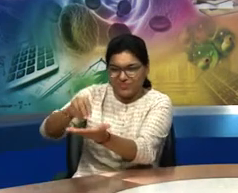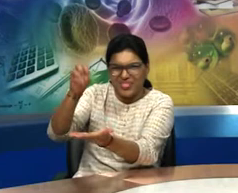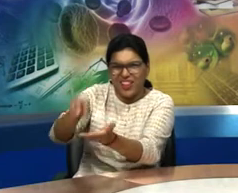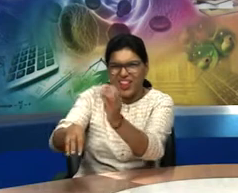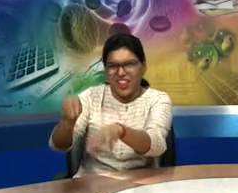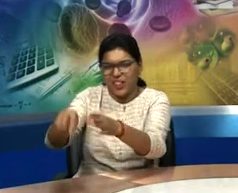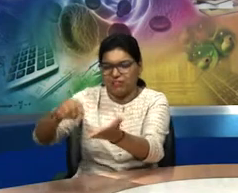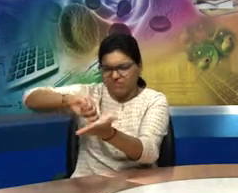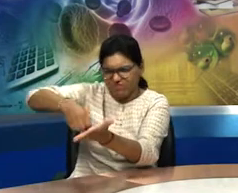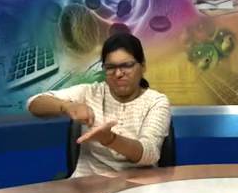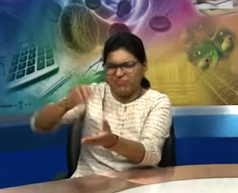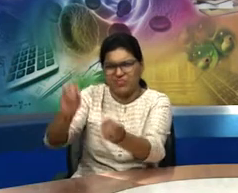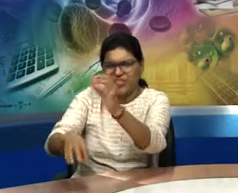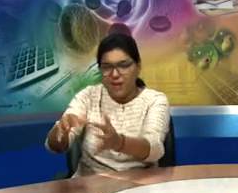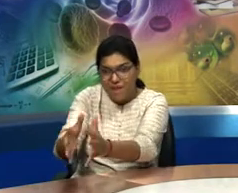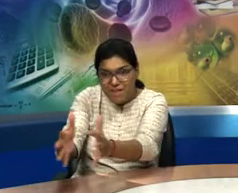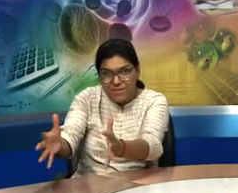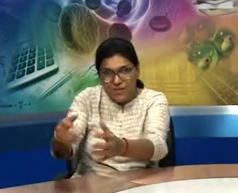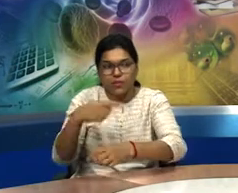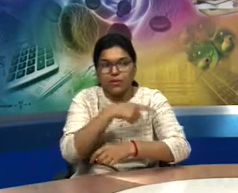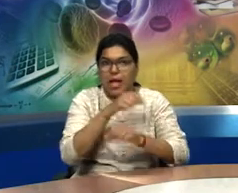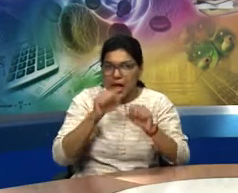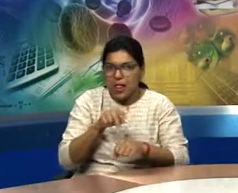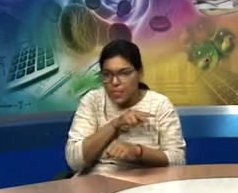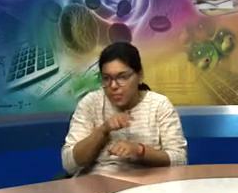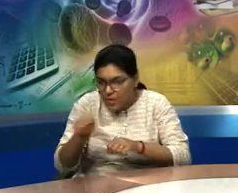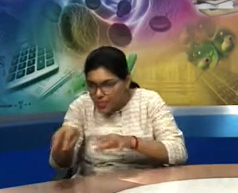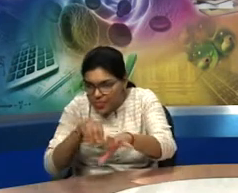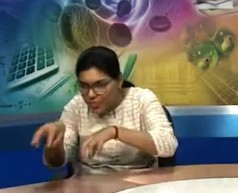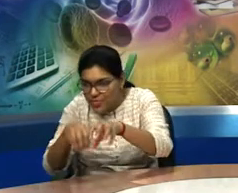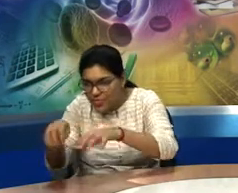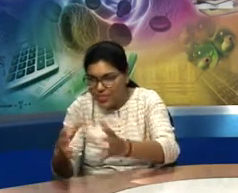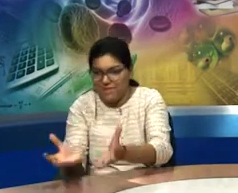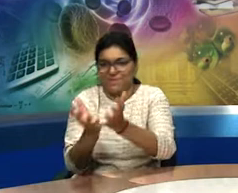Mahatma Gandhi's chacha, as he had the habit of